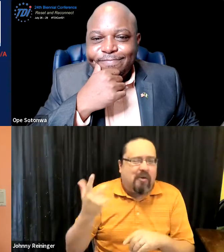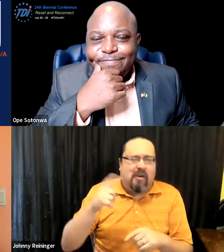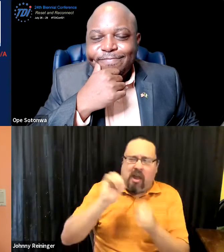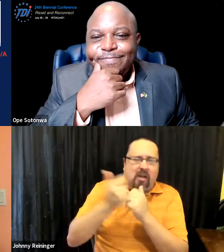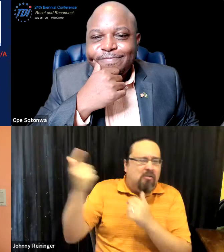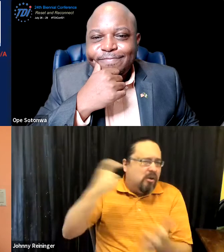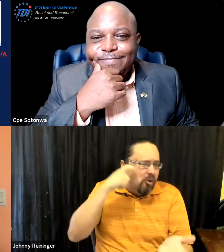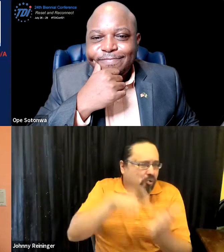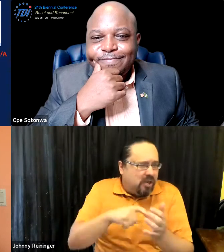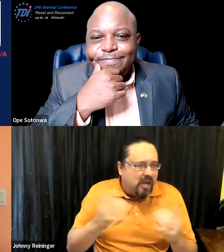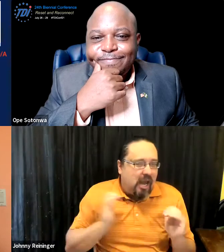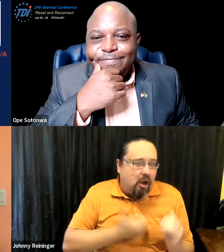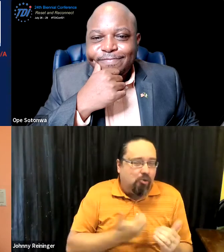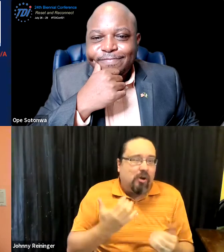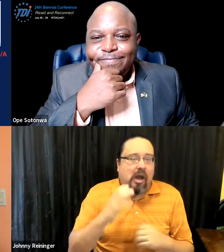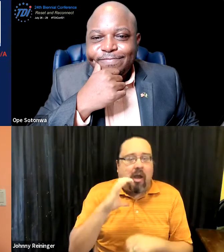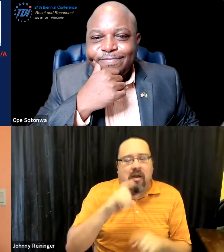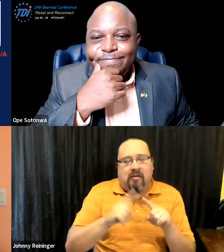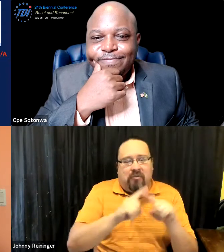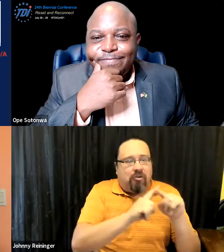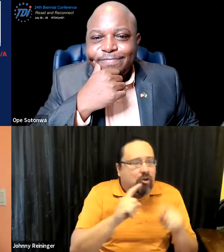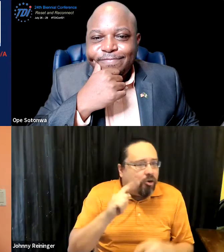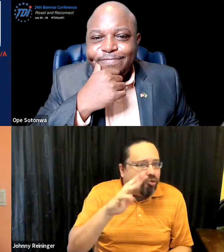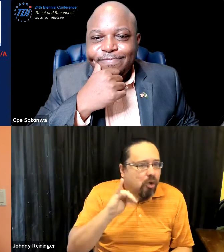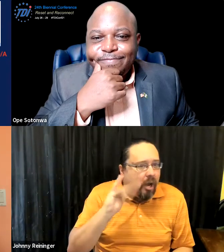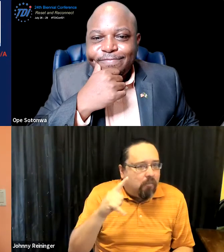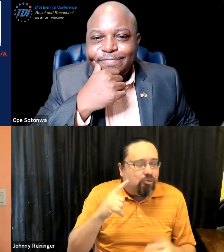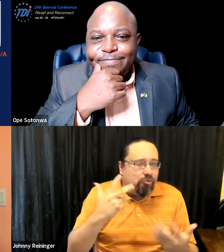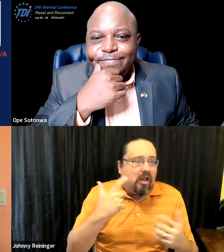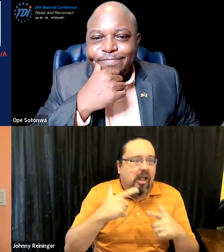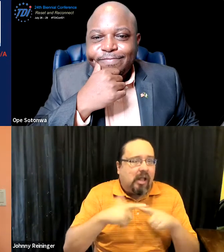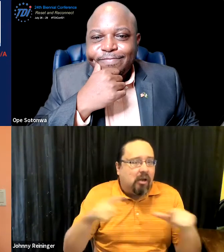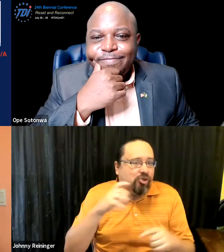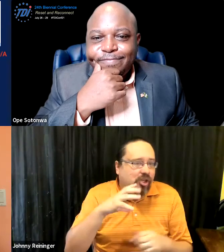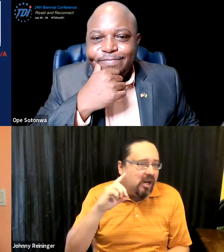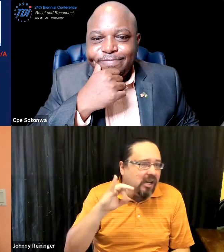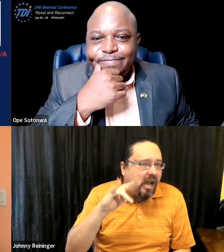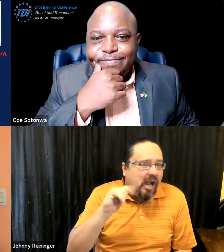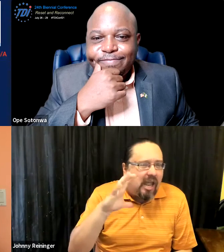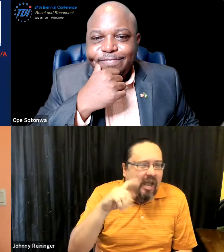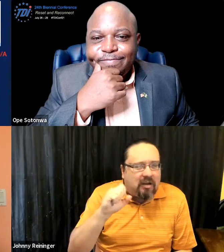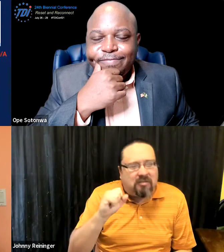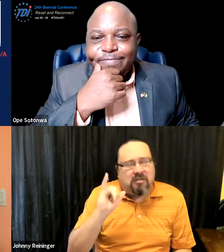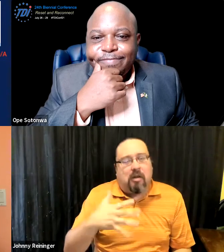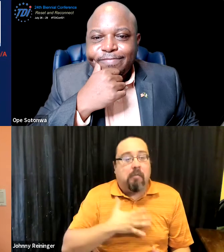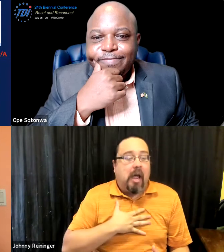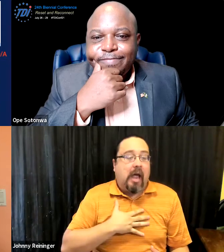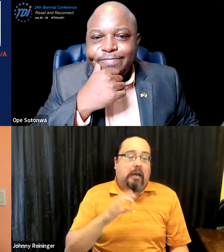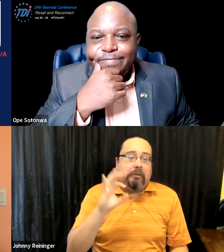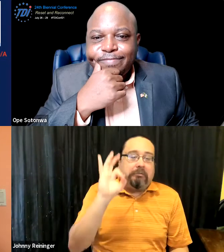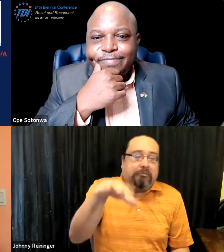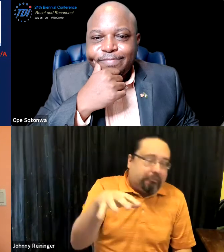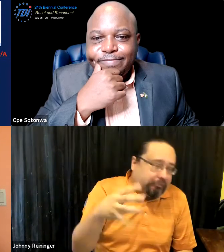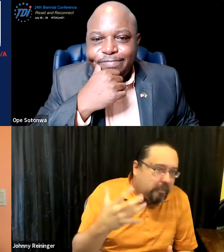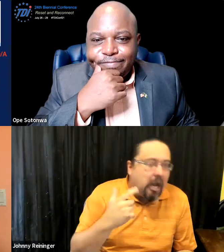interpreters that are all the way from California or New York, because they may not be able to recognize the different tribal languages and dialects that we